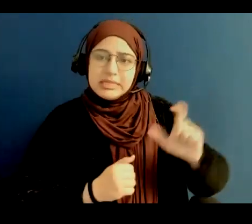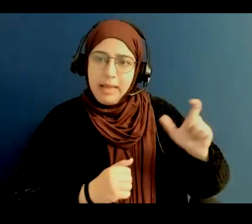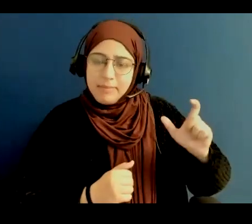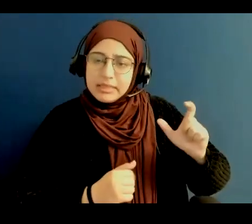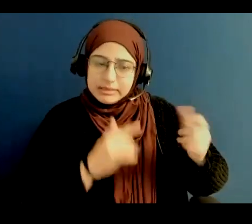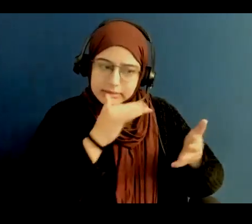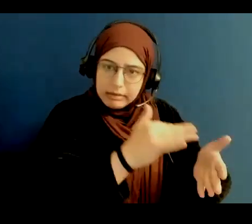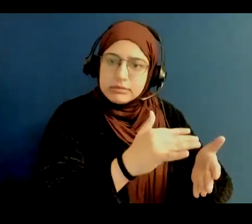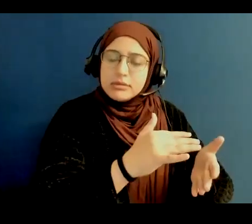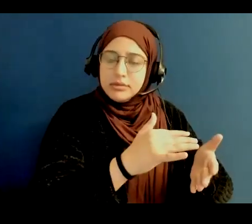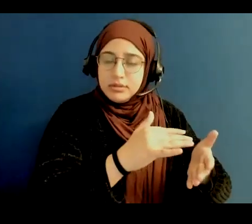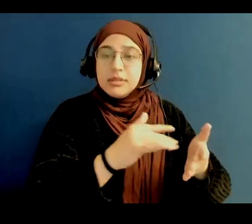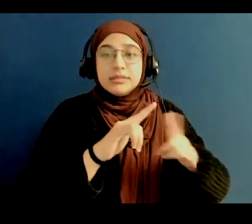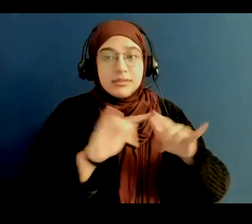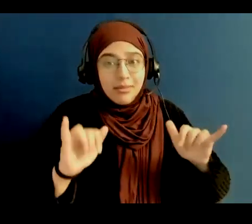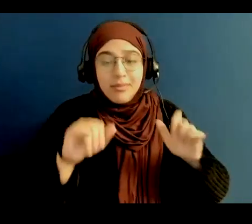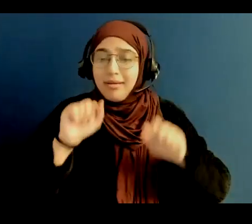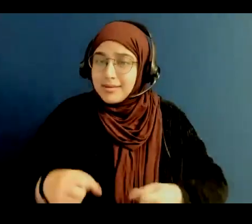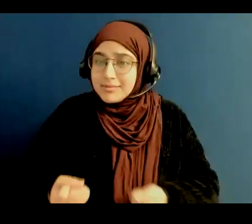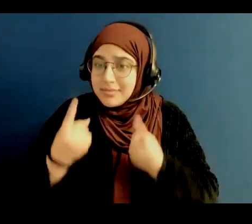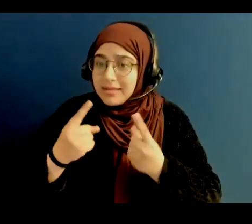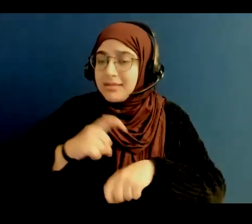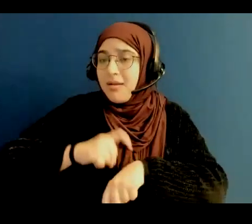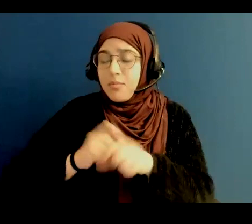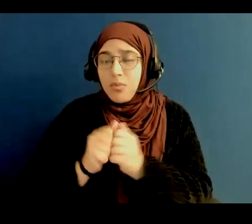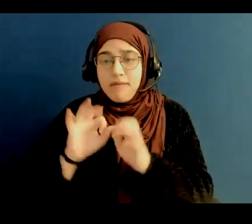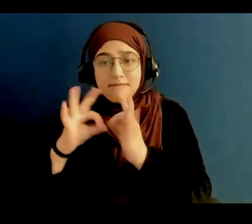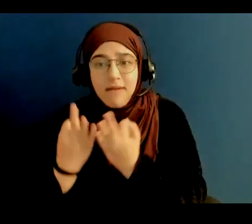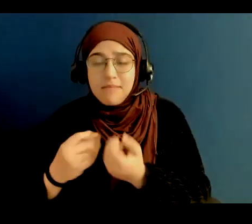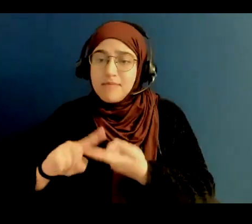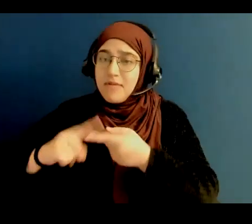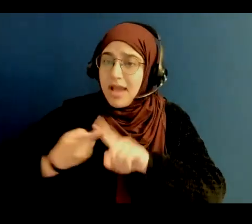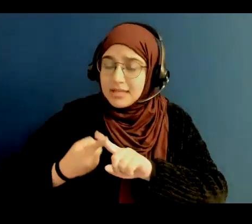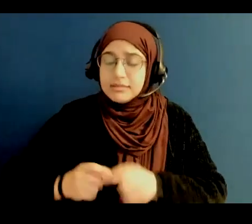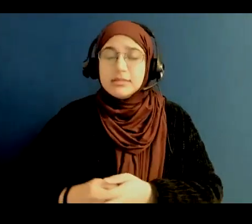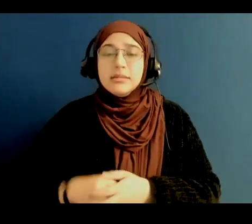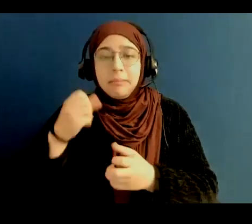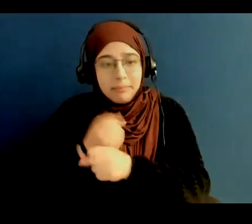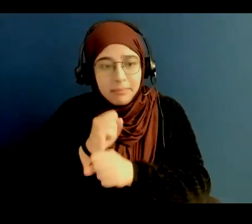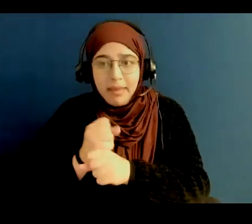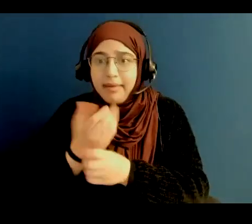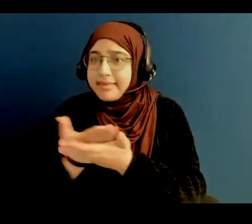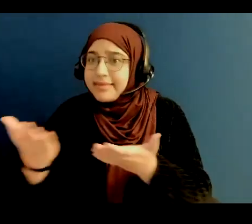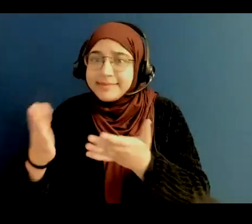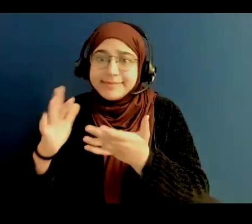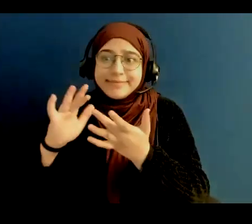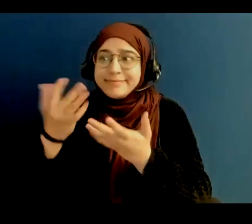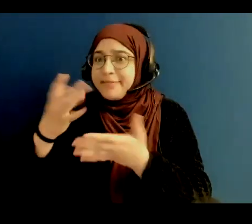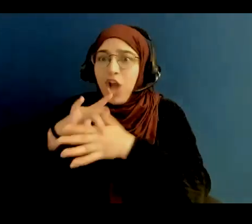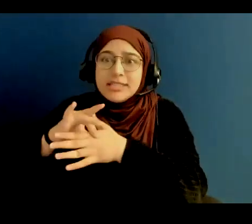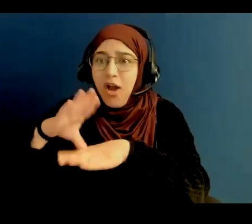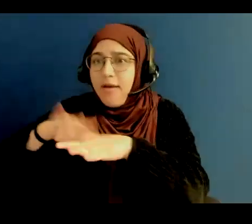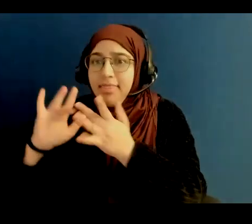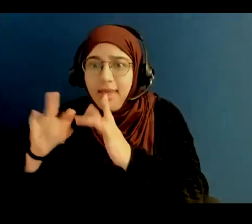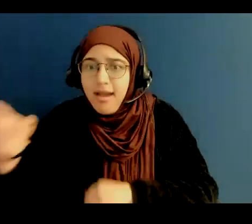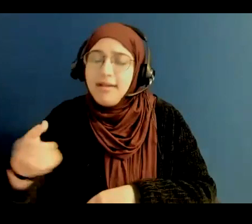can also spend time with family, friends, make content online. You can go and work out at the gym.